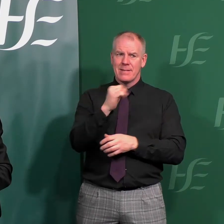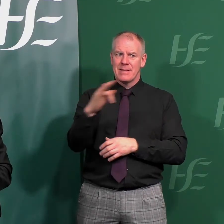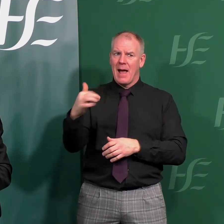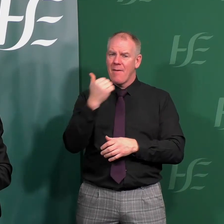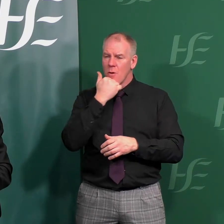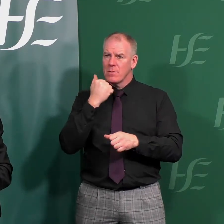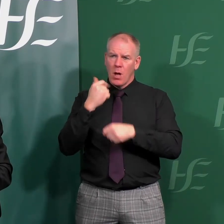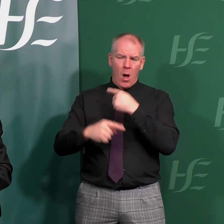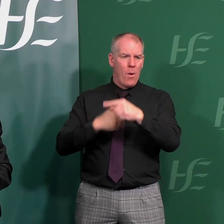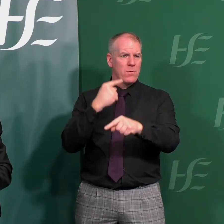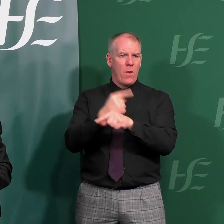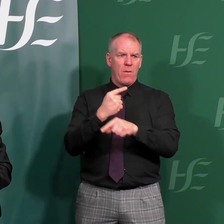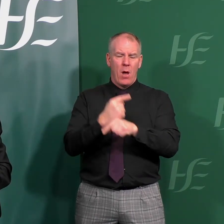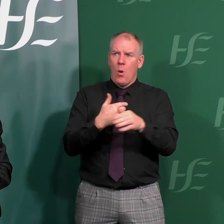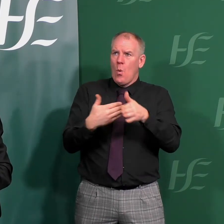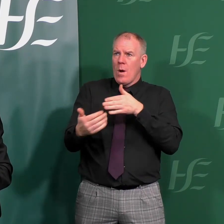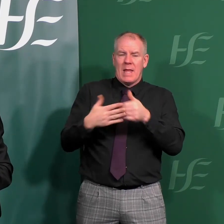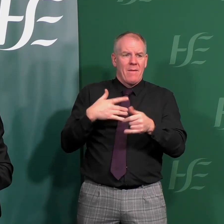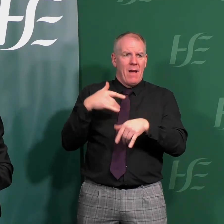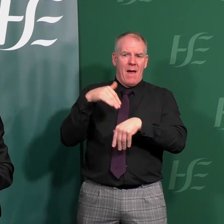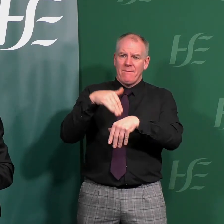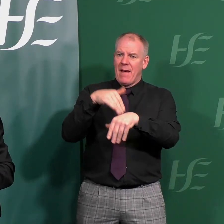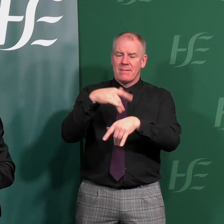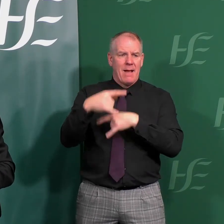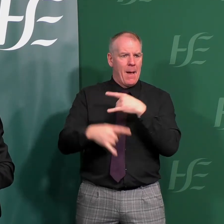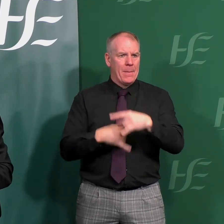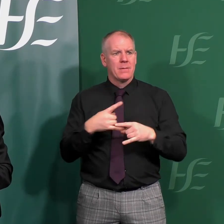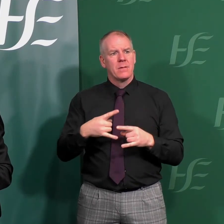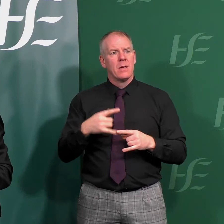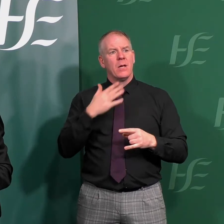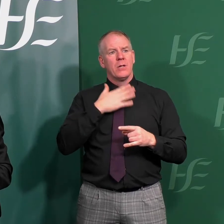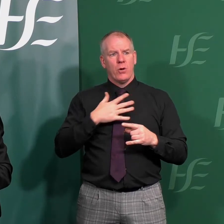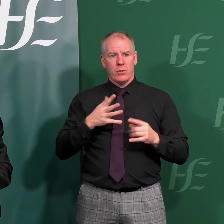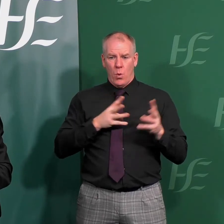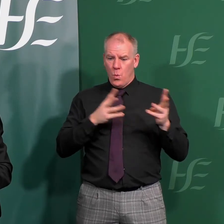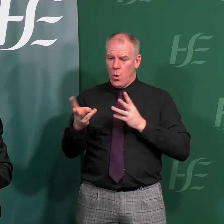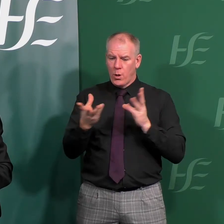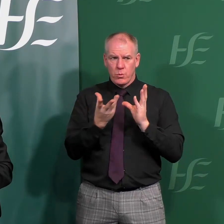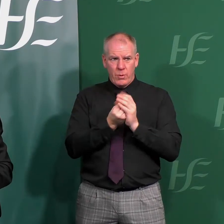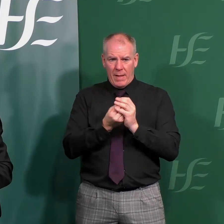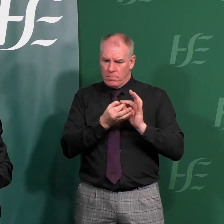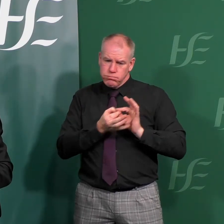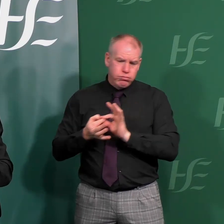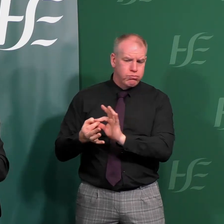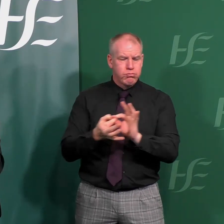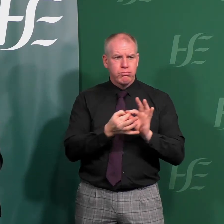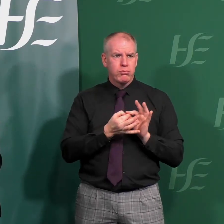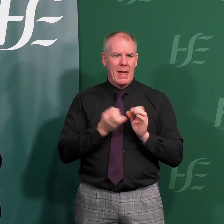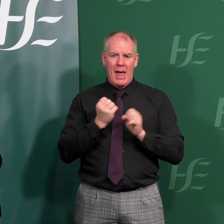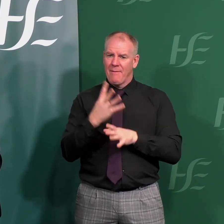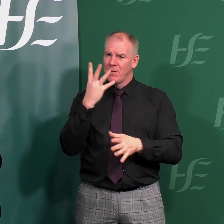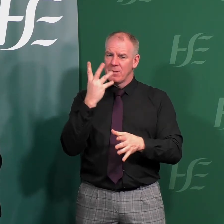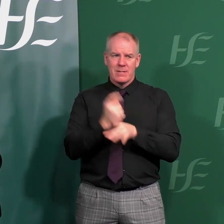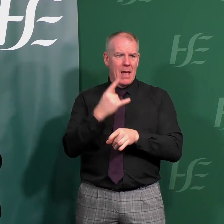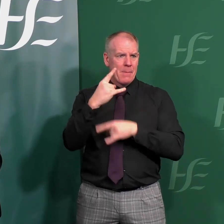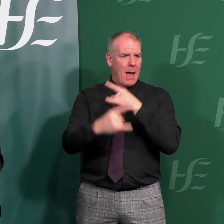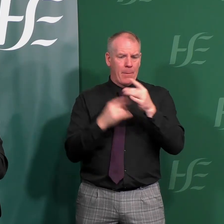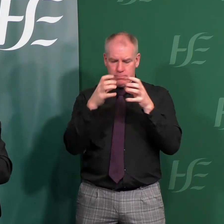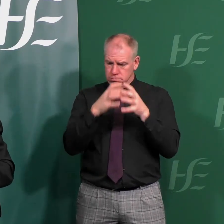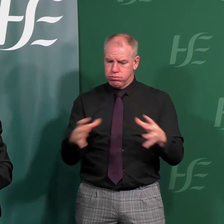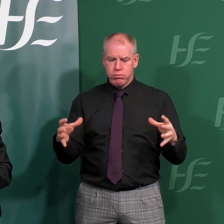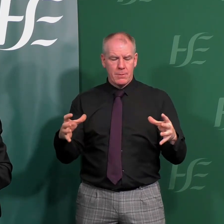impacts they have had to experience, just galvanise around every time and I think great credit is due